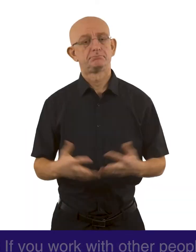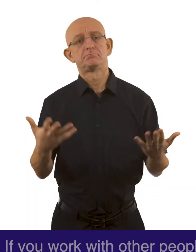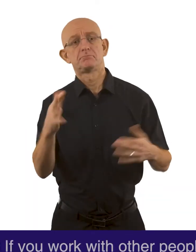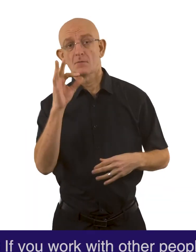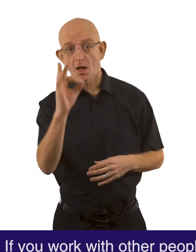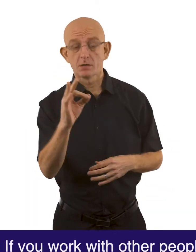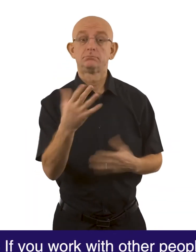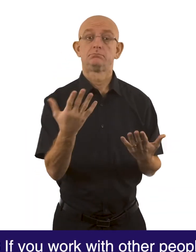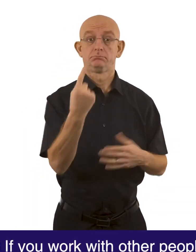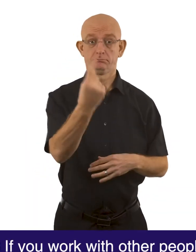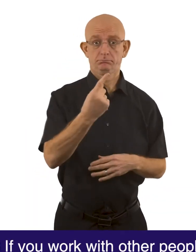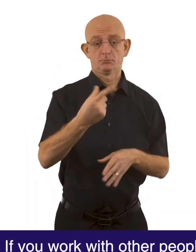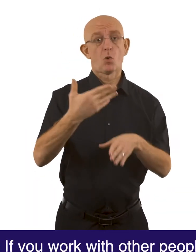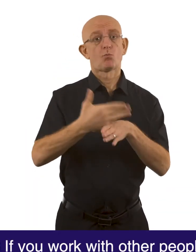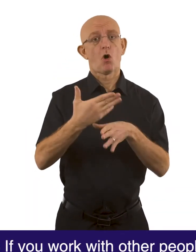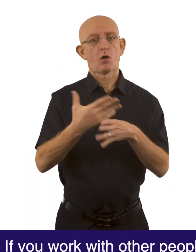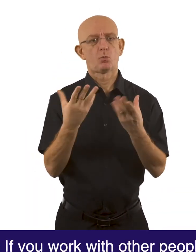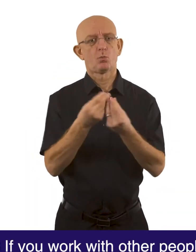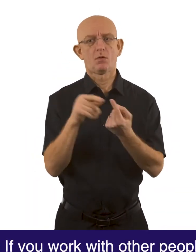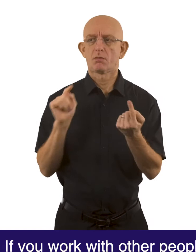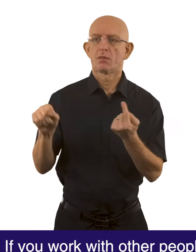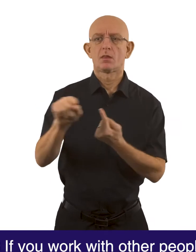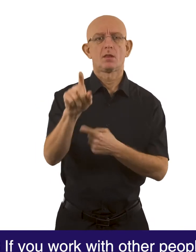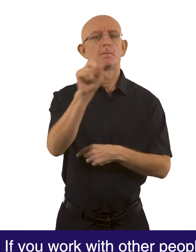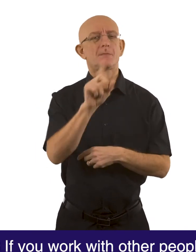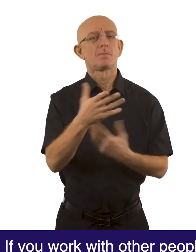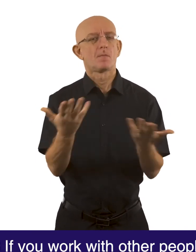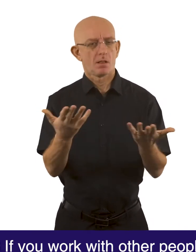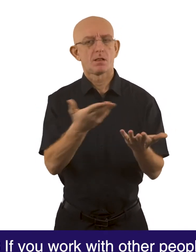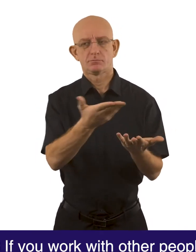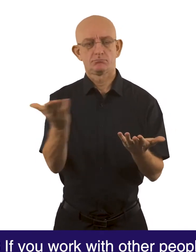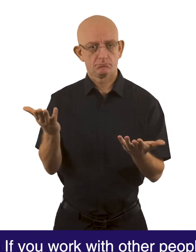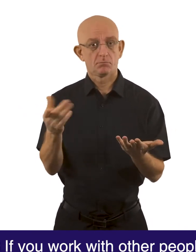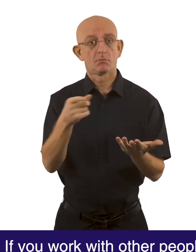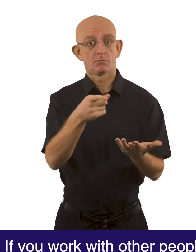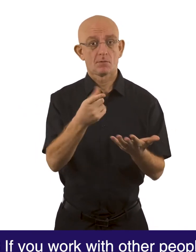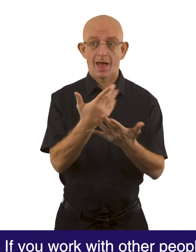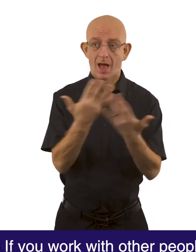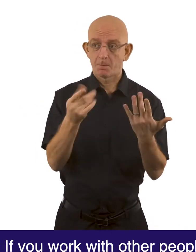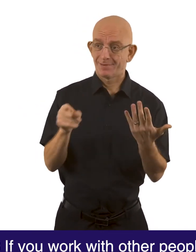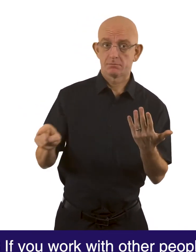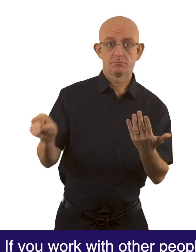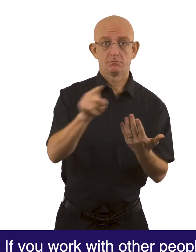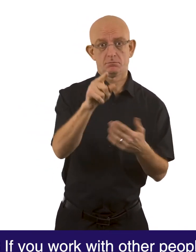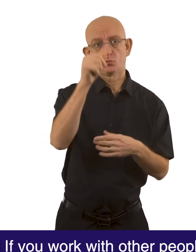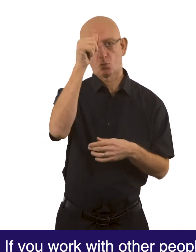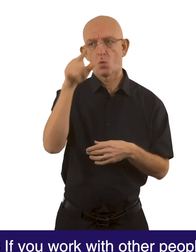Question 3. If you work with other people, how many of those people do you know to have a disability?